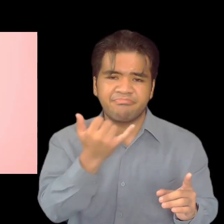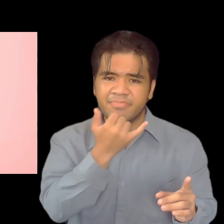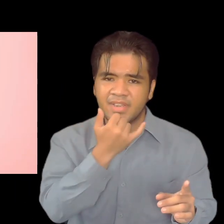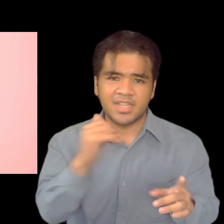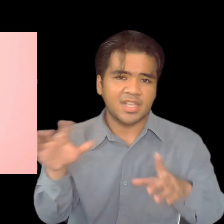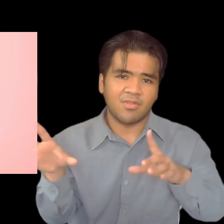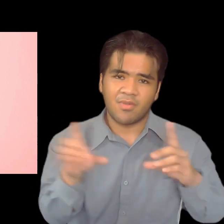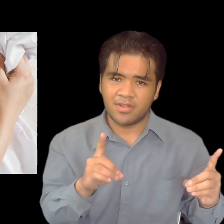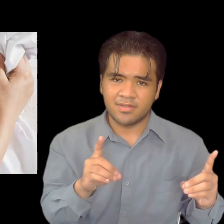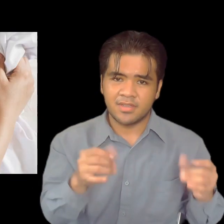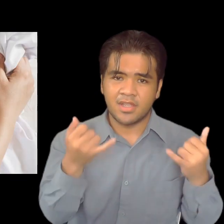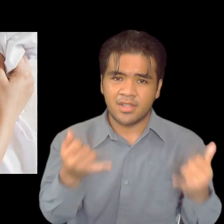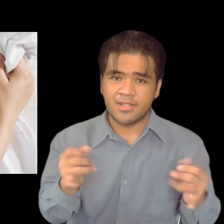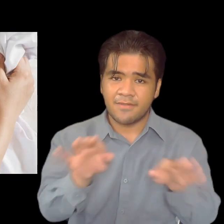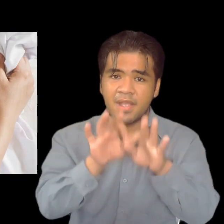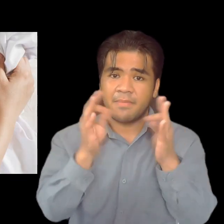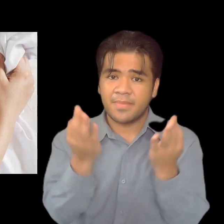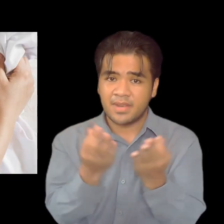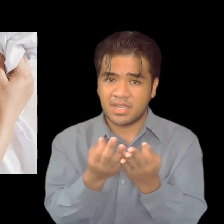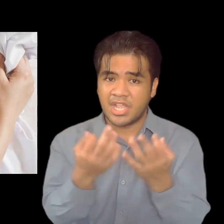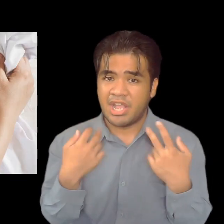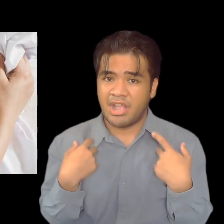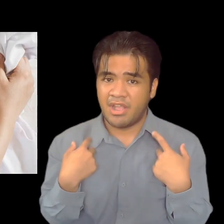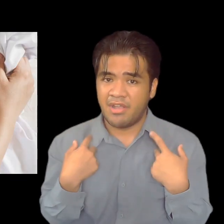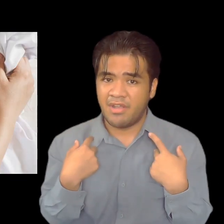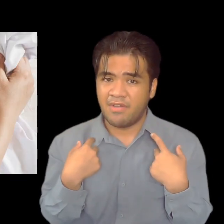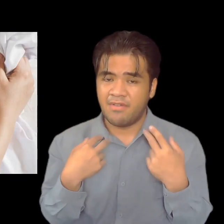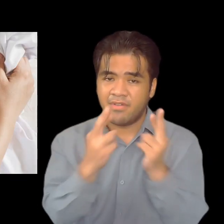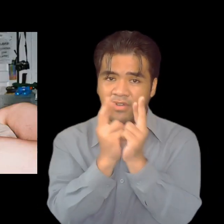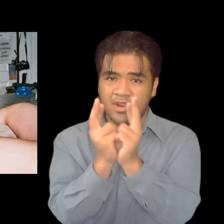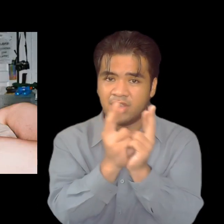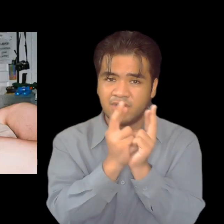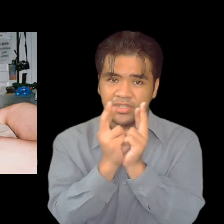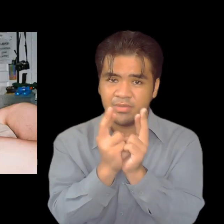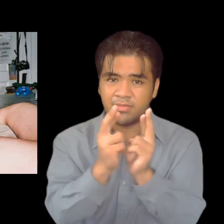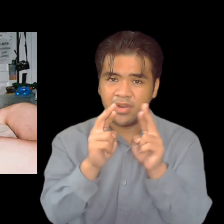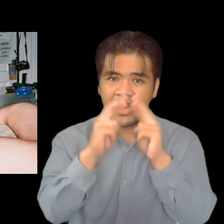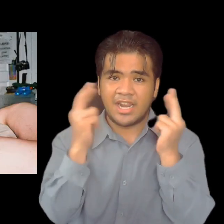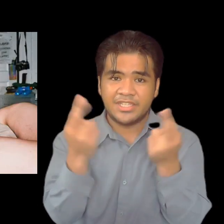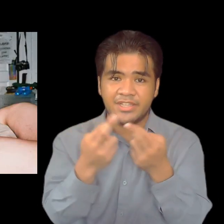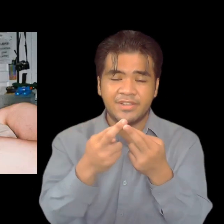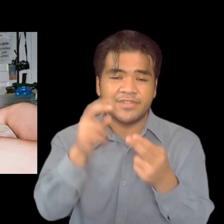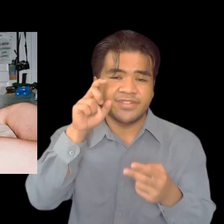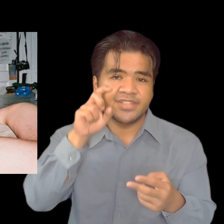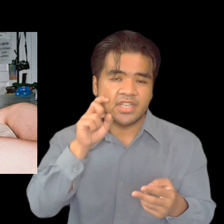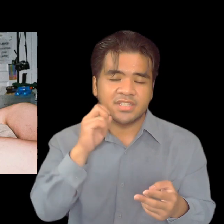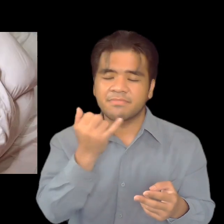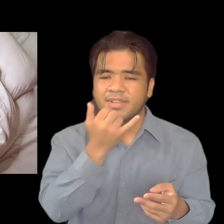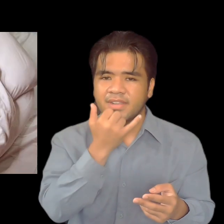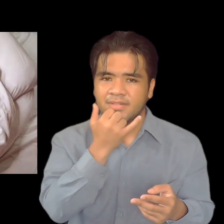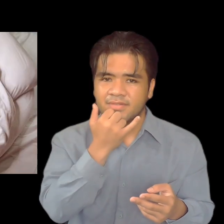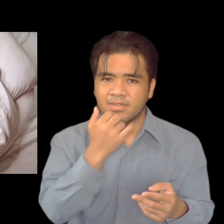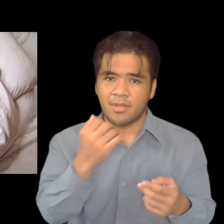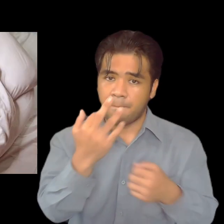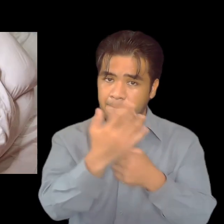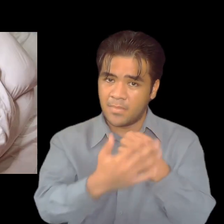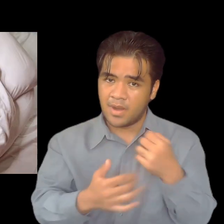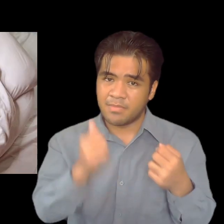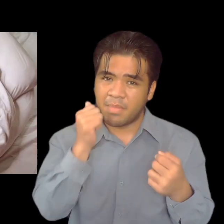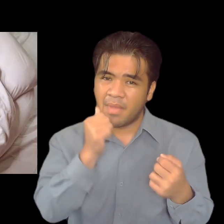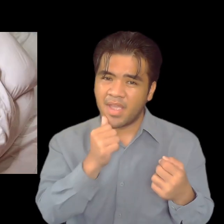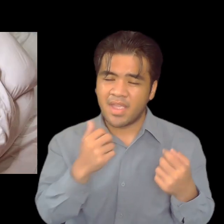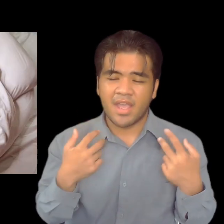close relative. Fifth, sexual intercourse with a woman who is having her menstrual period.